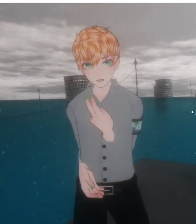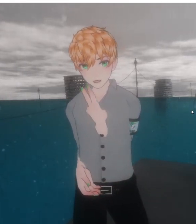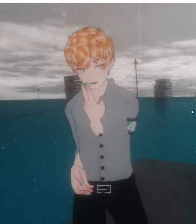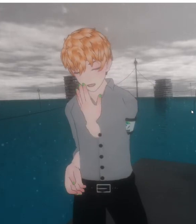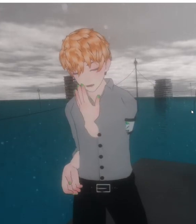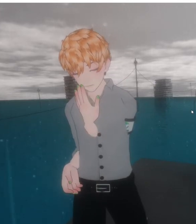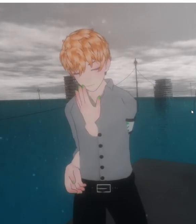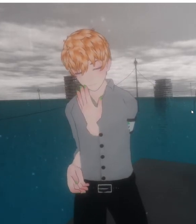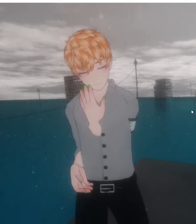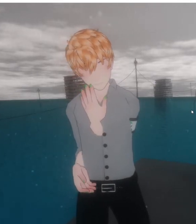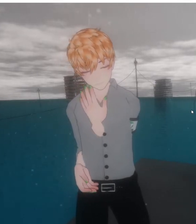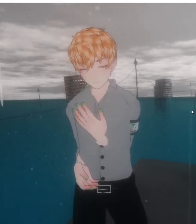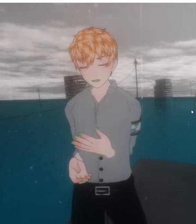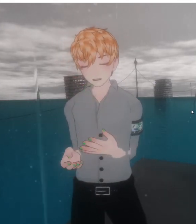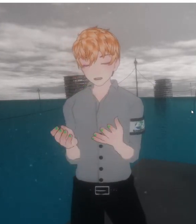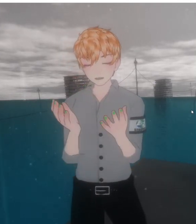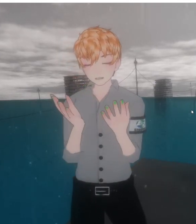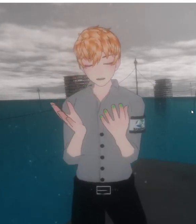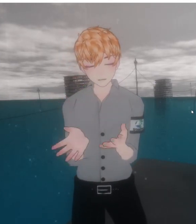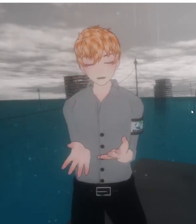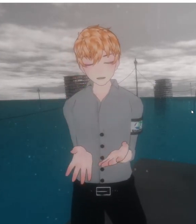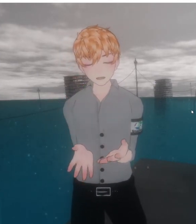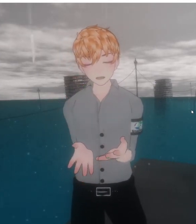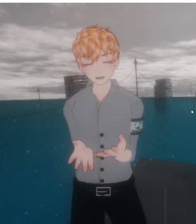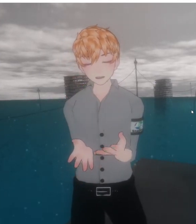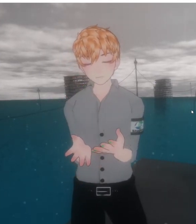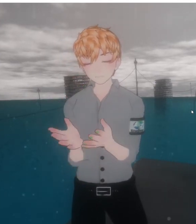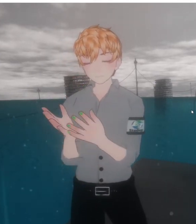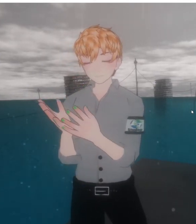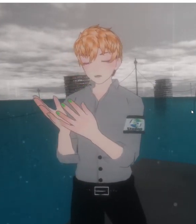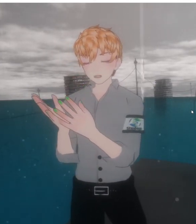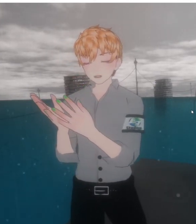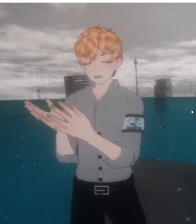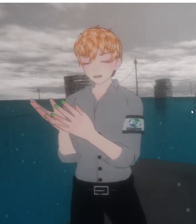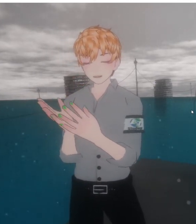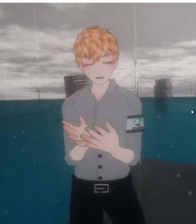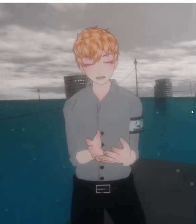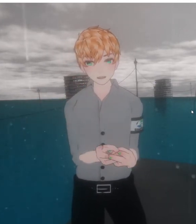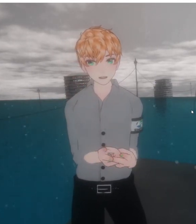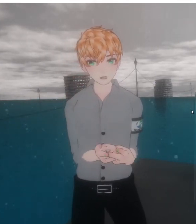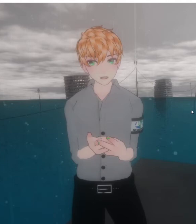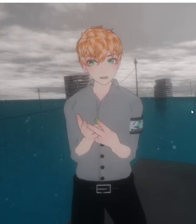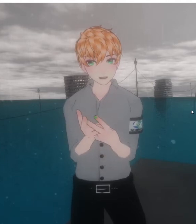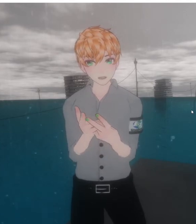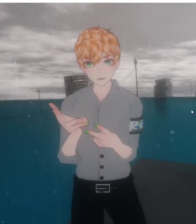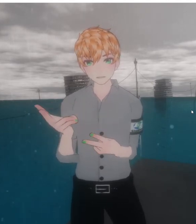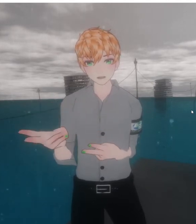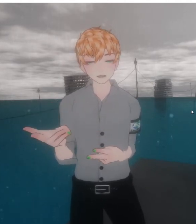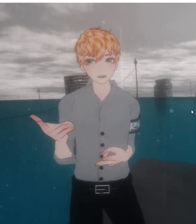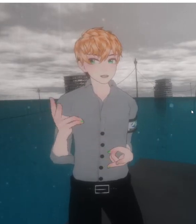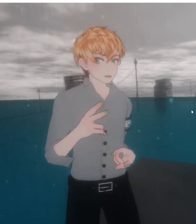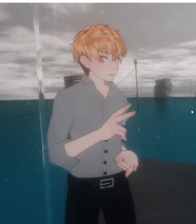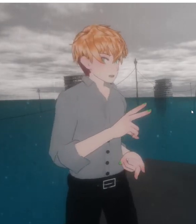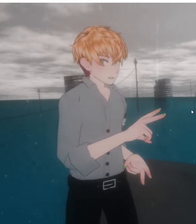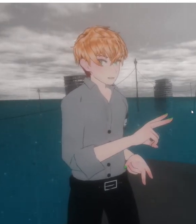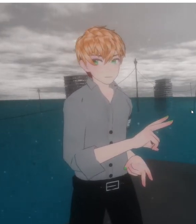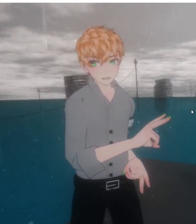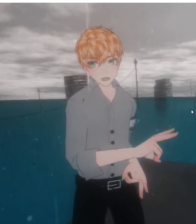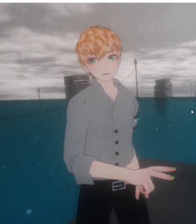that. Like, stress is just a pain when something changes and something changes that makes stuff